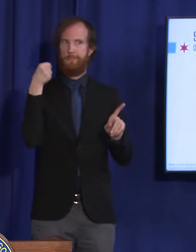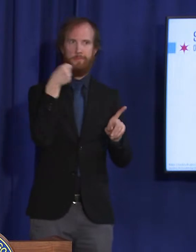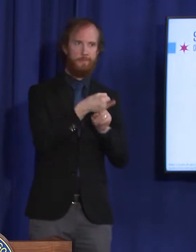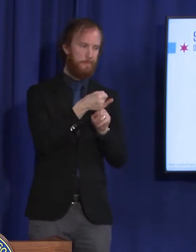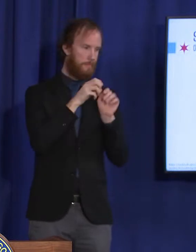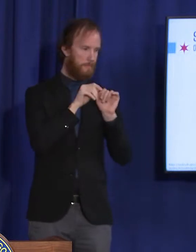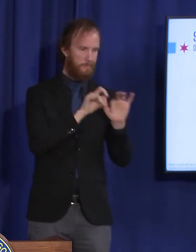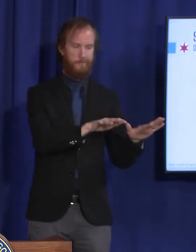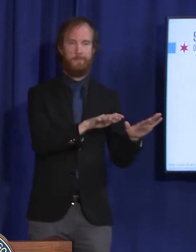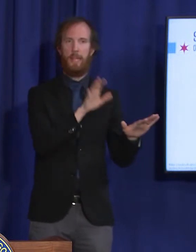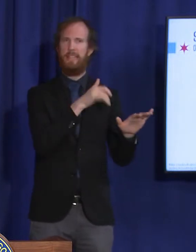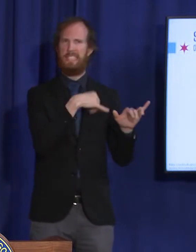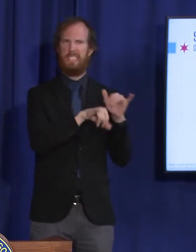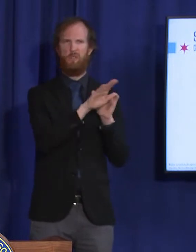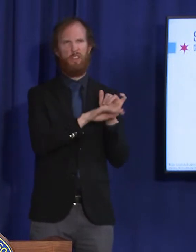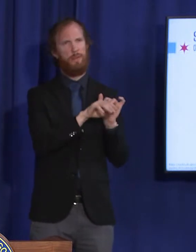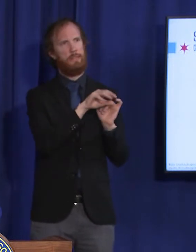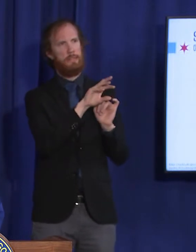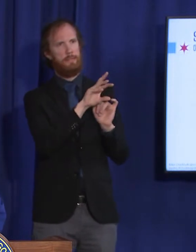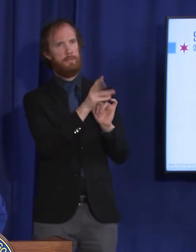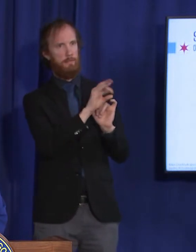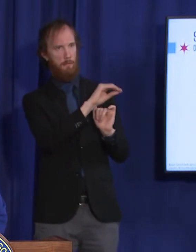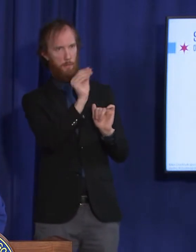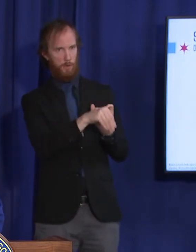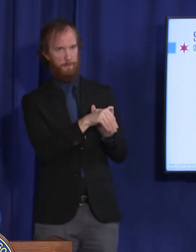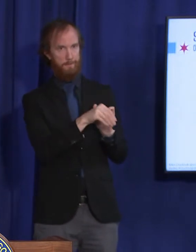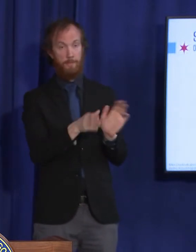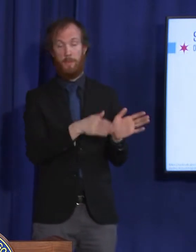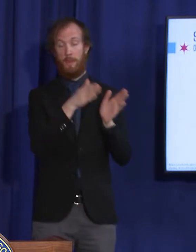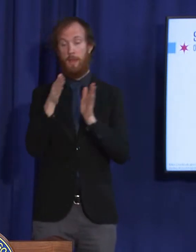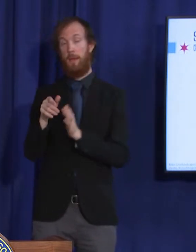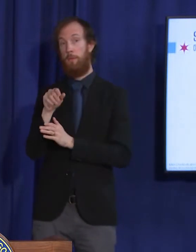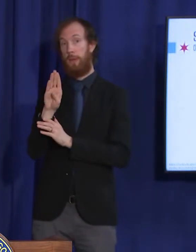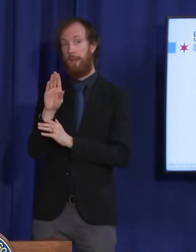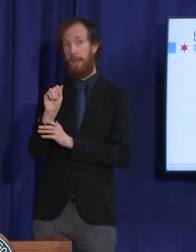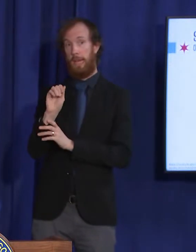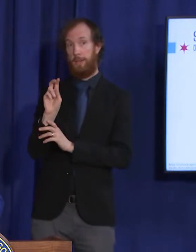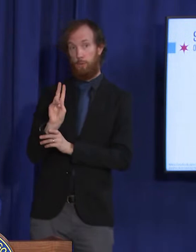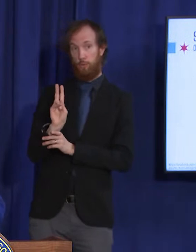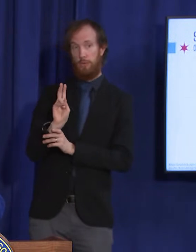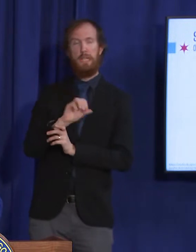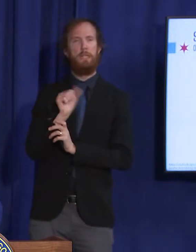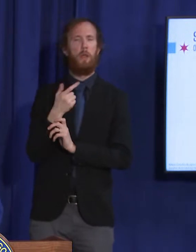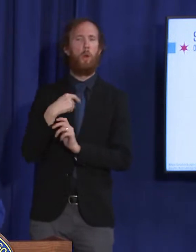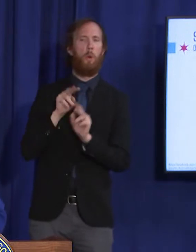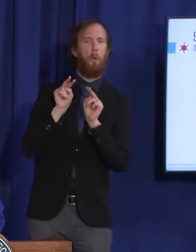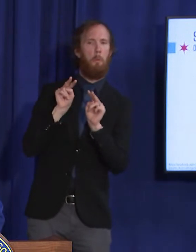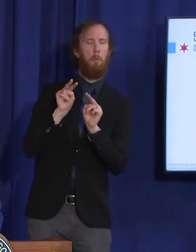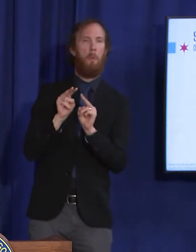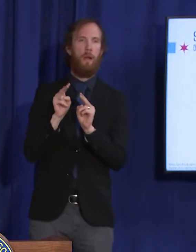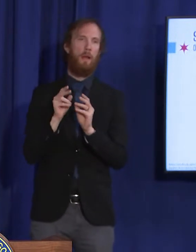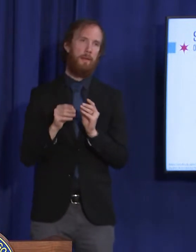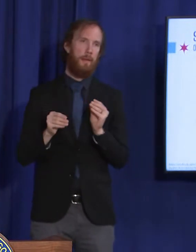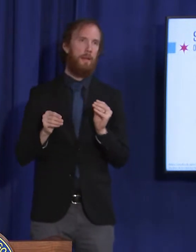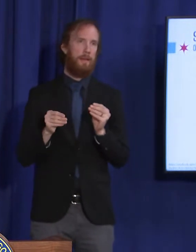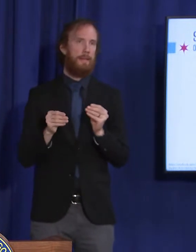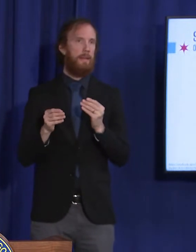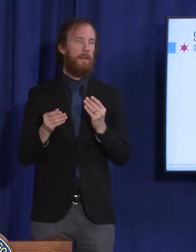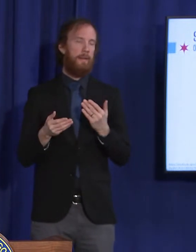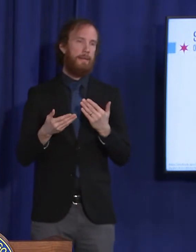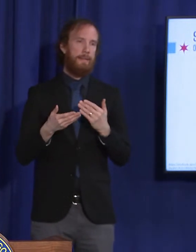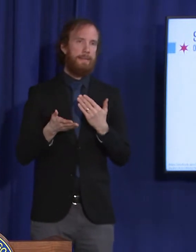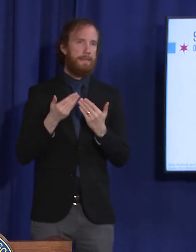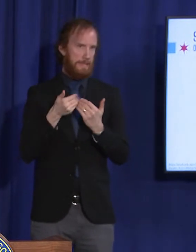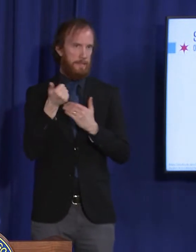69%. And BA2, which is the one that we're watching and is more contagious than B1, and